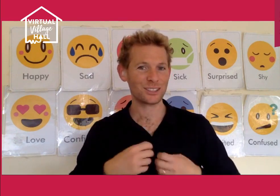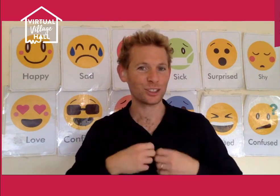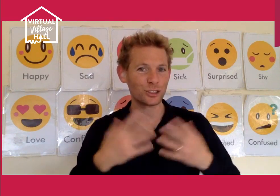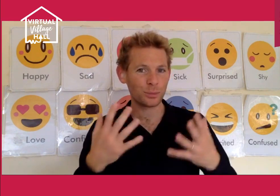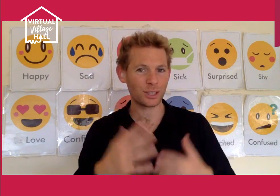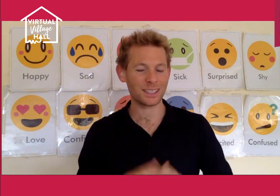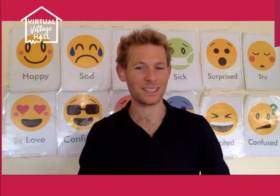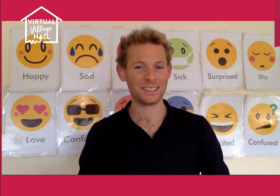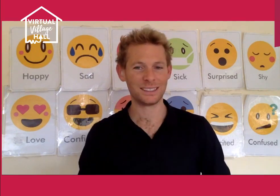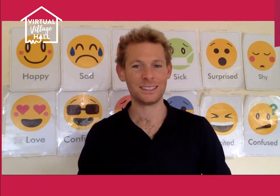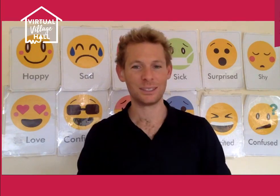surprised.